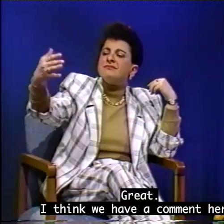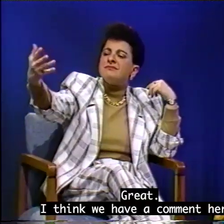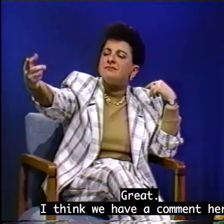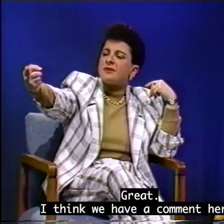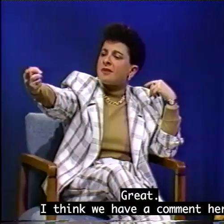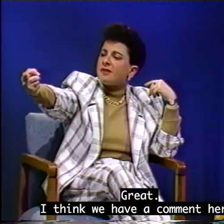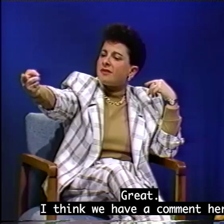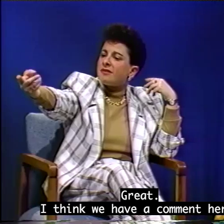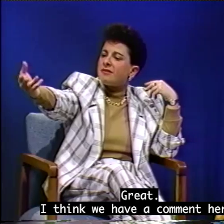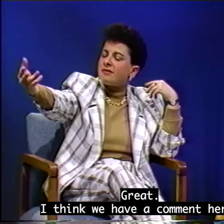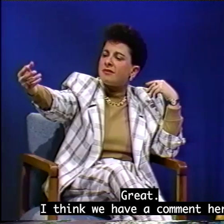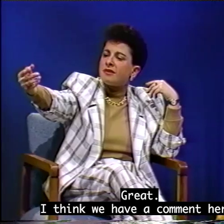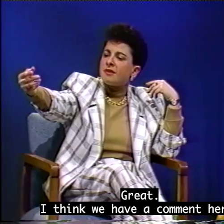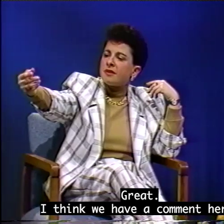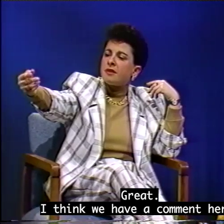Great. I think we have a comment here.